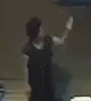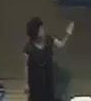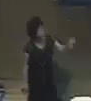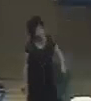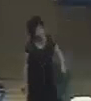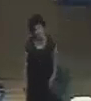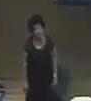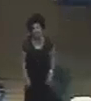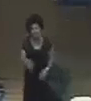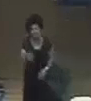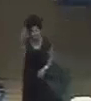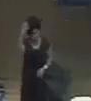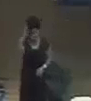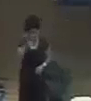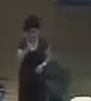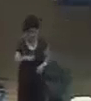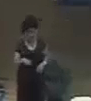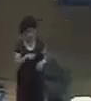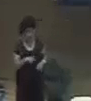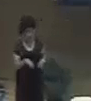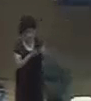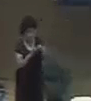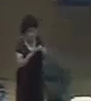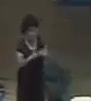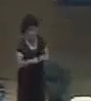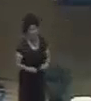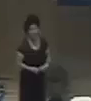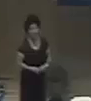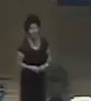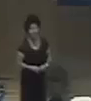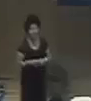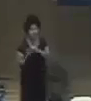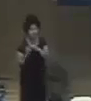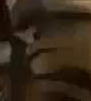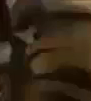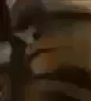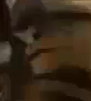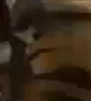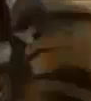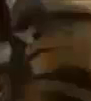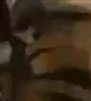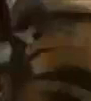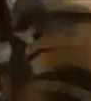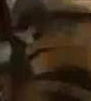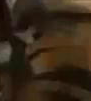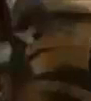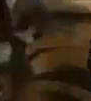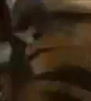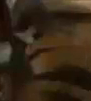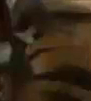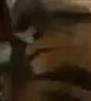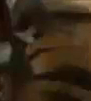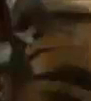Ipswich, which are in that corridor between Brisbane and Toowoomba, and also a wine college, which is very pleasant, down in